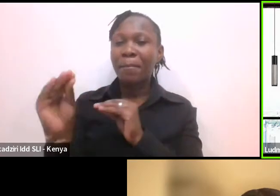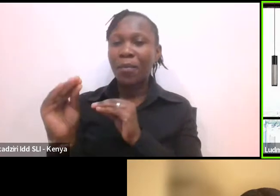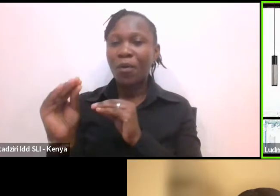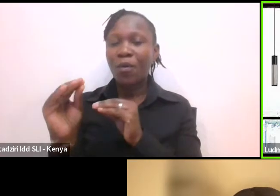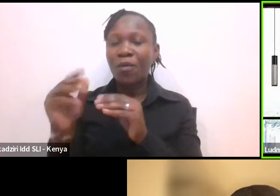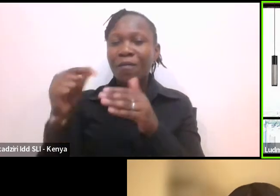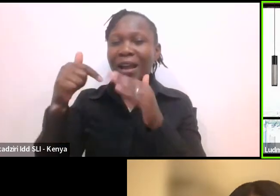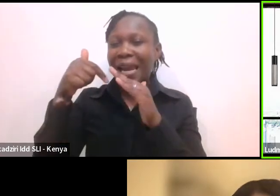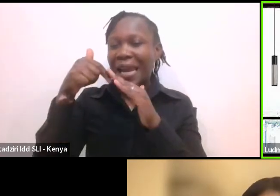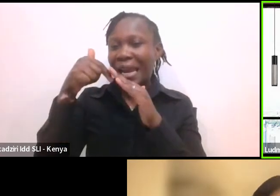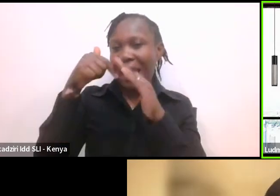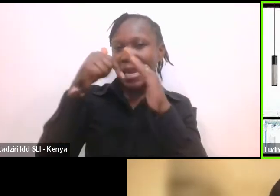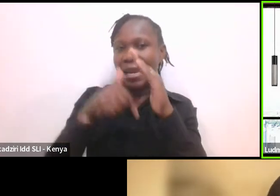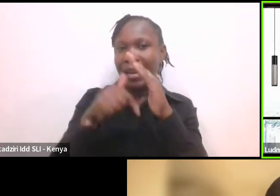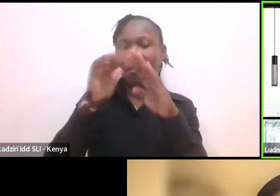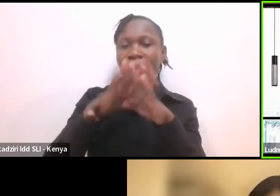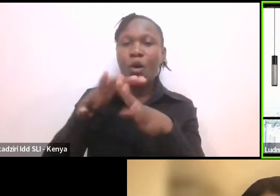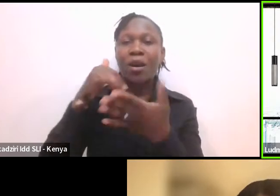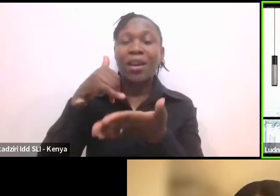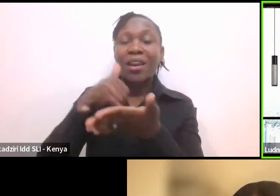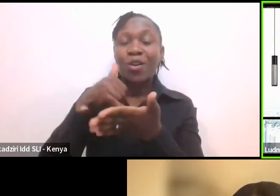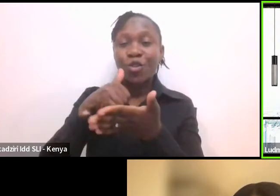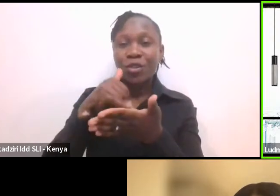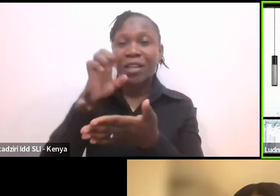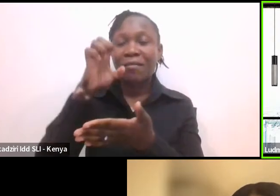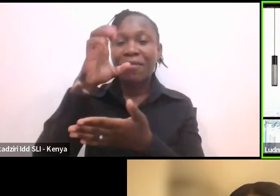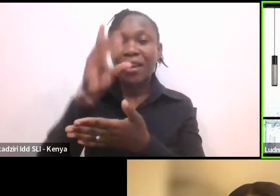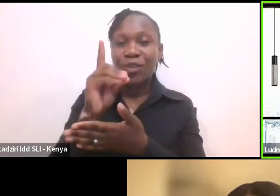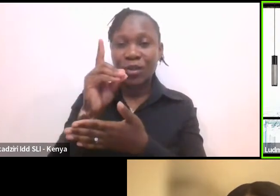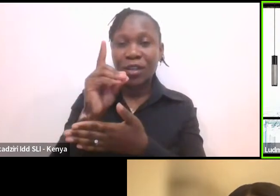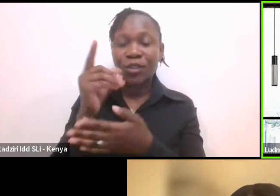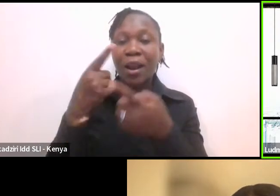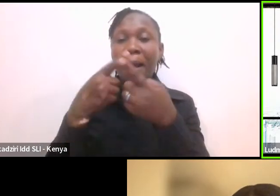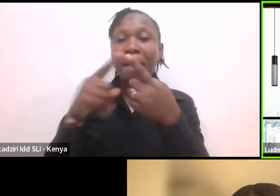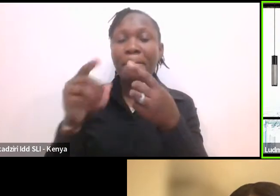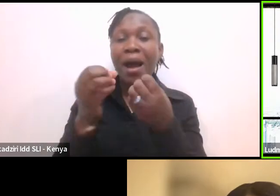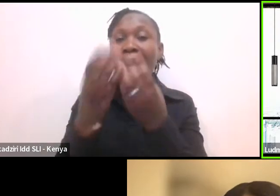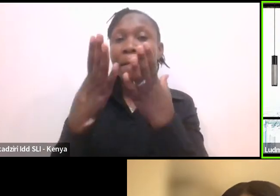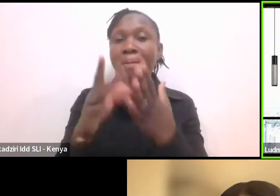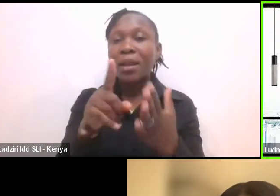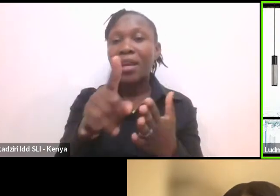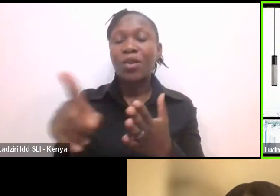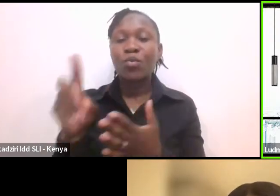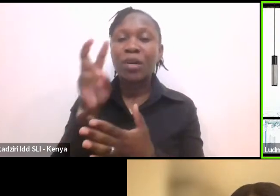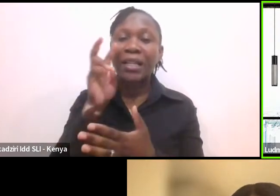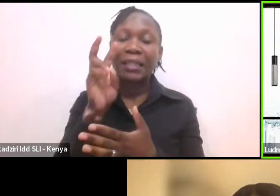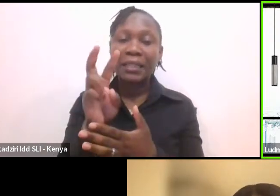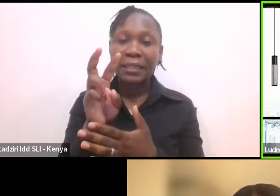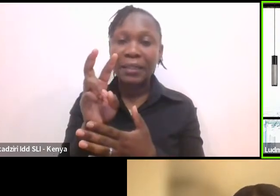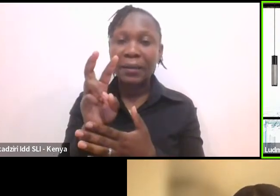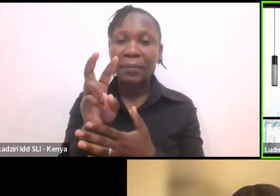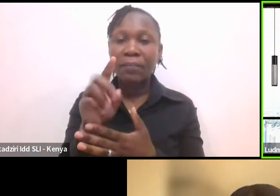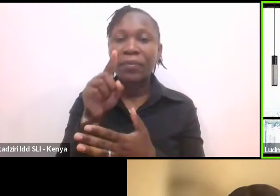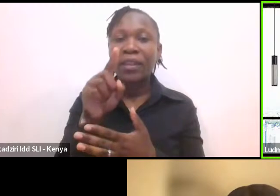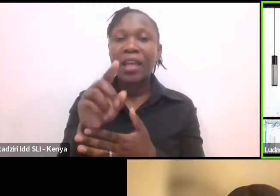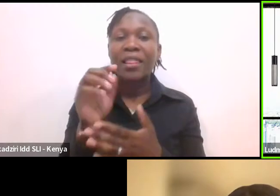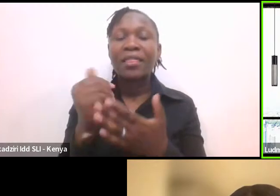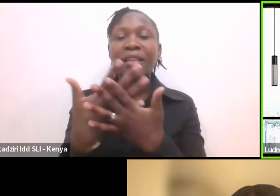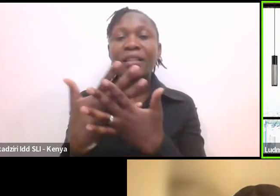depth on neuro-inclusive education, but as many of you will see, it really is something that